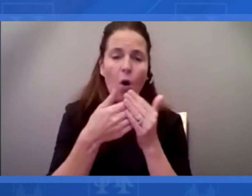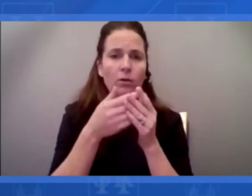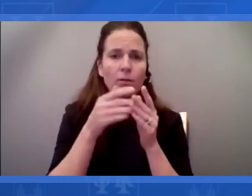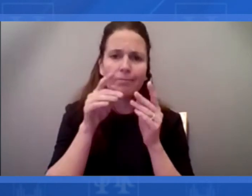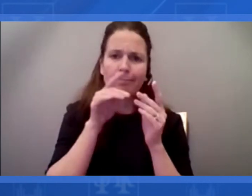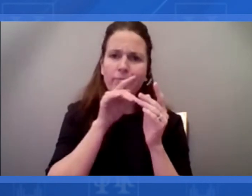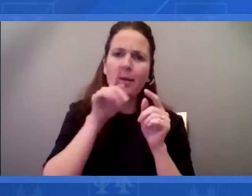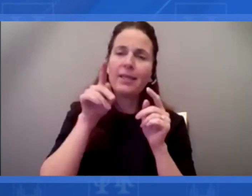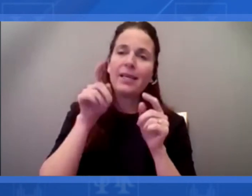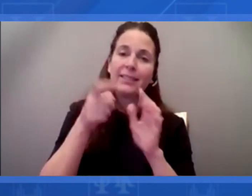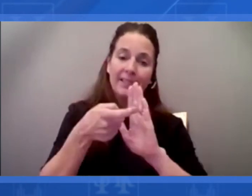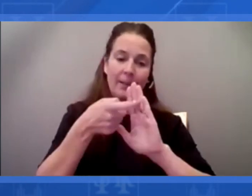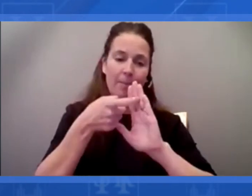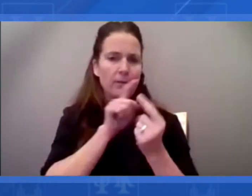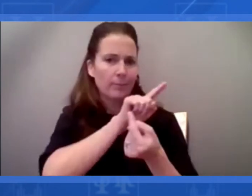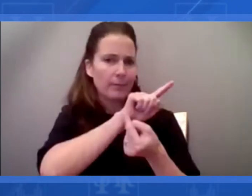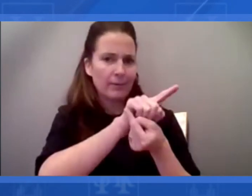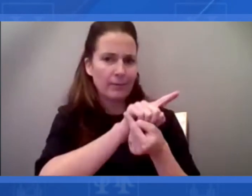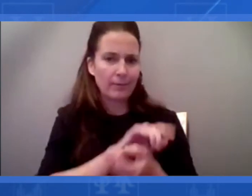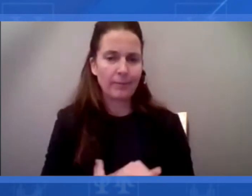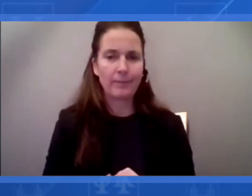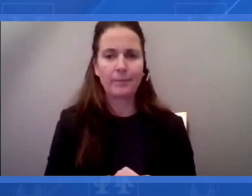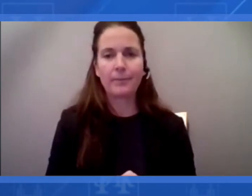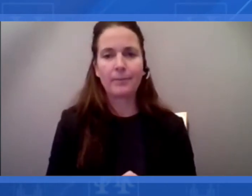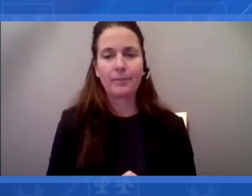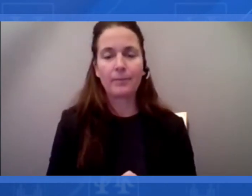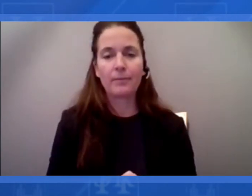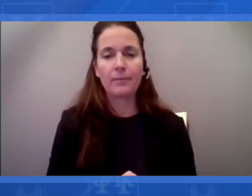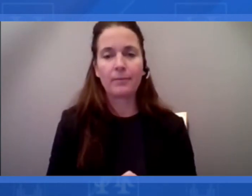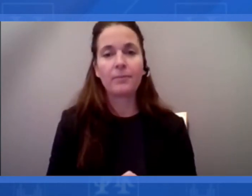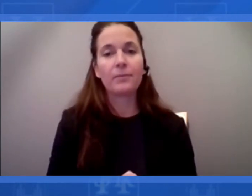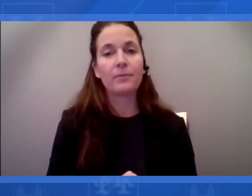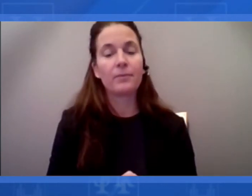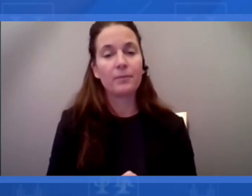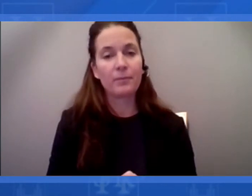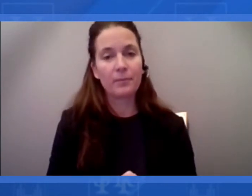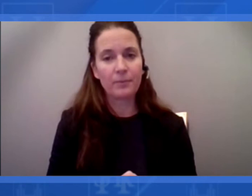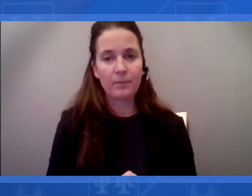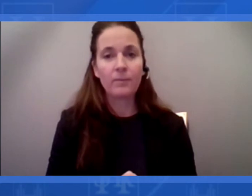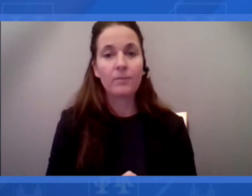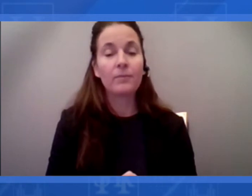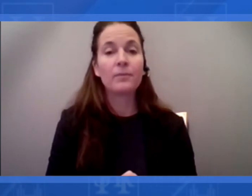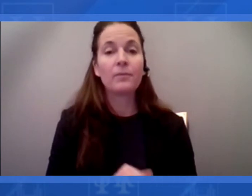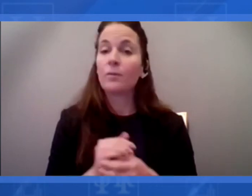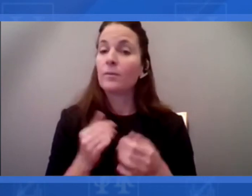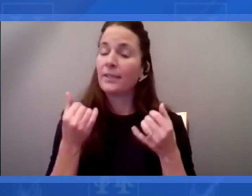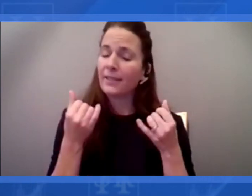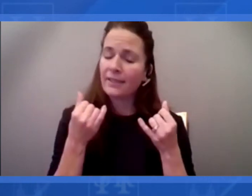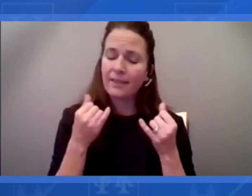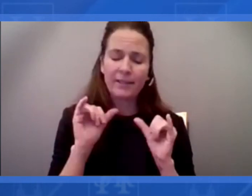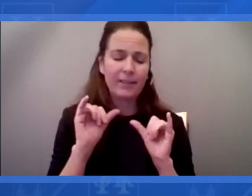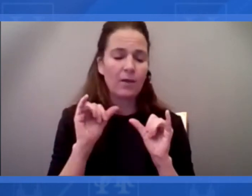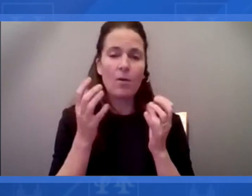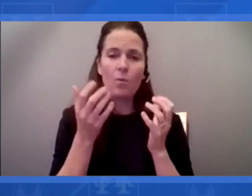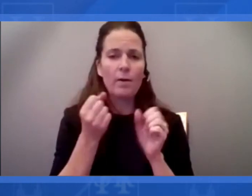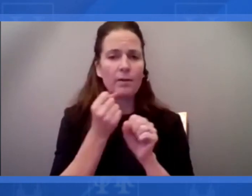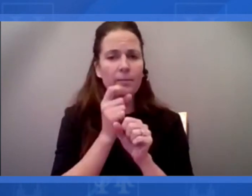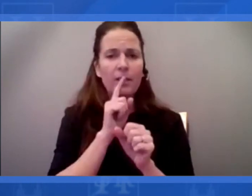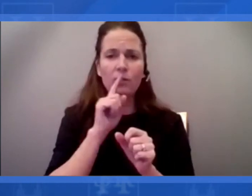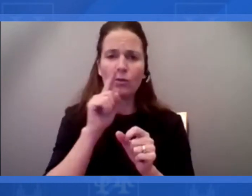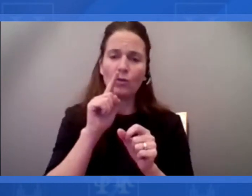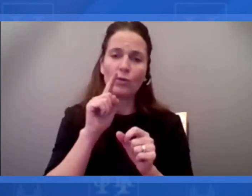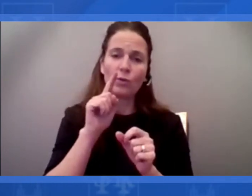of pass-bys remains low for us with our current operations, we still want to target getting to